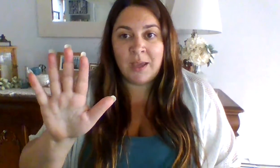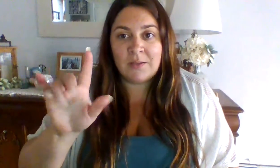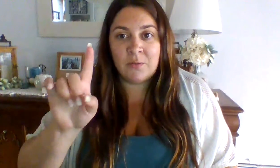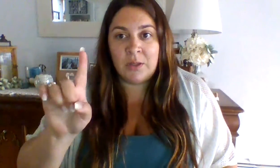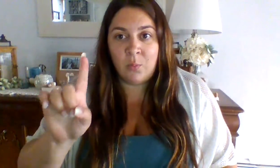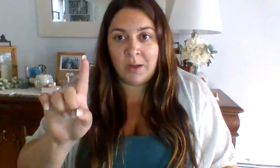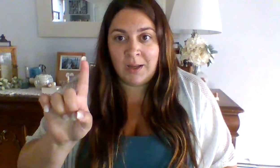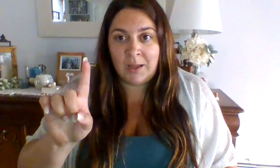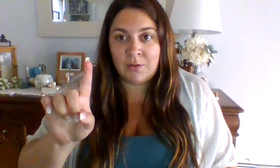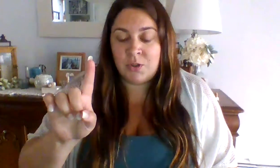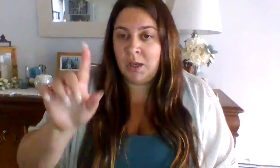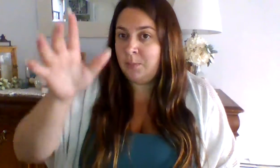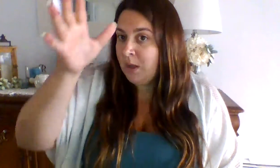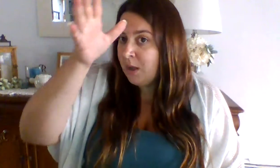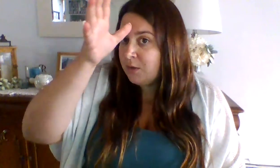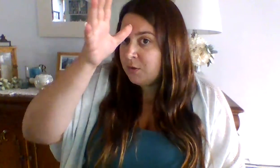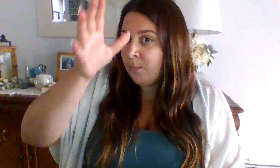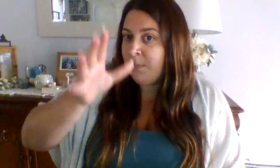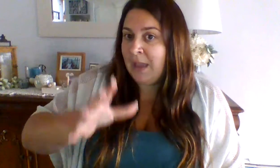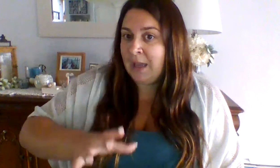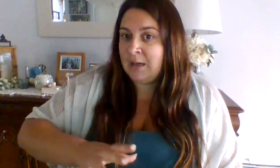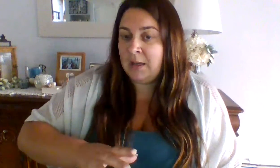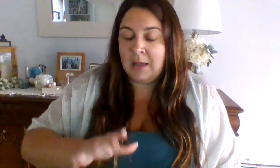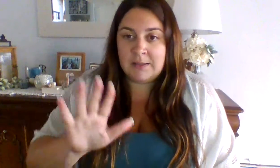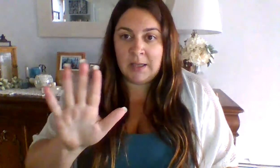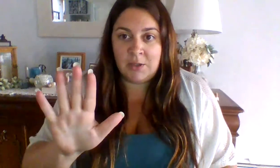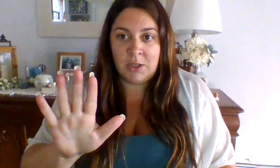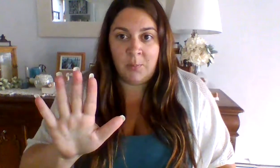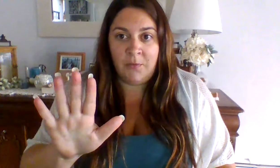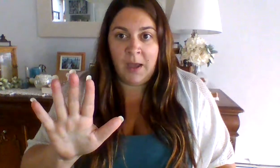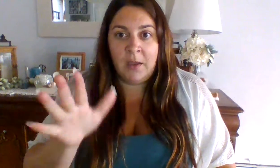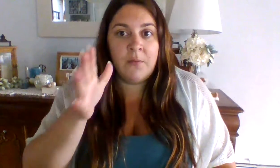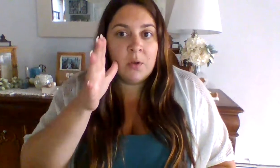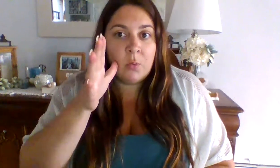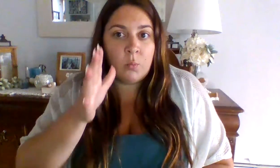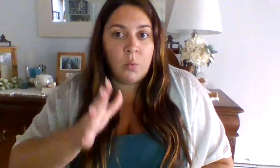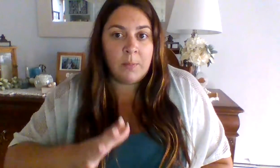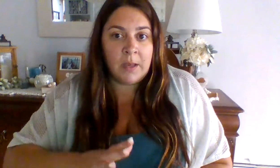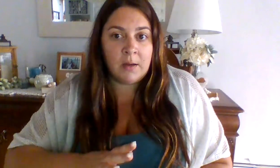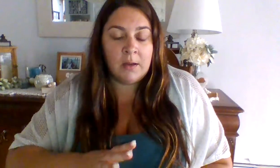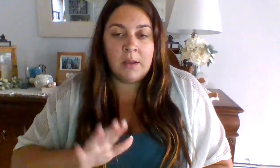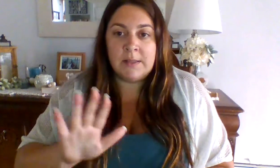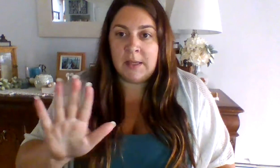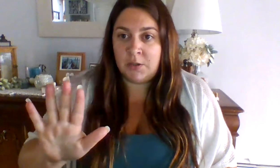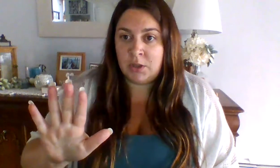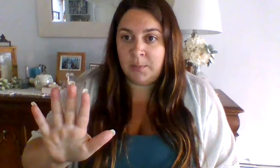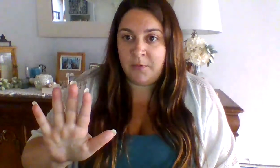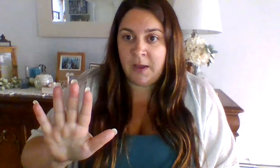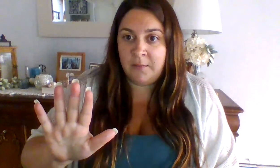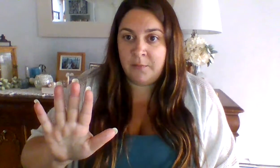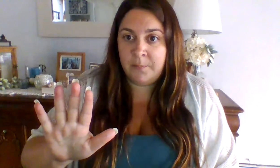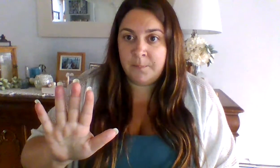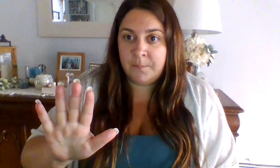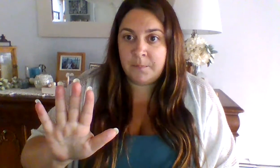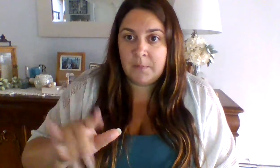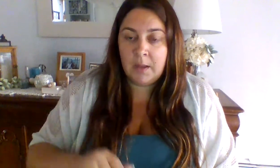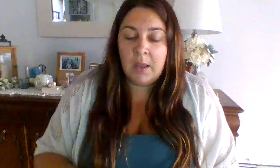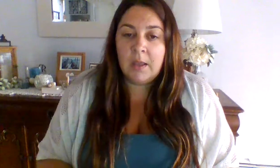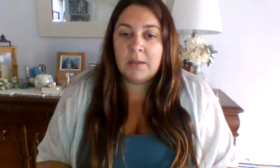that's only one hand shape. So man is hand shape 5, woman is hand shape 5. Then